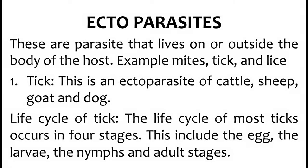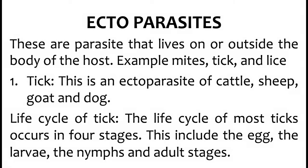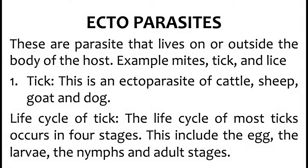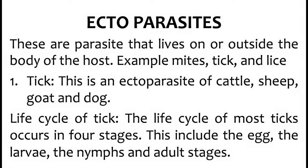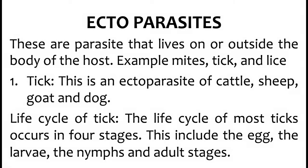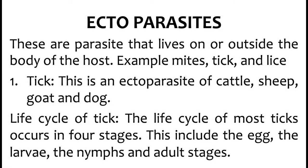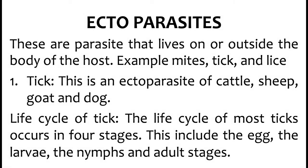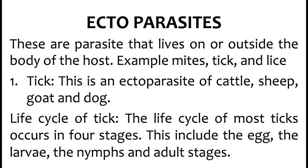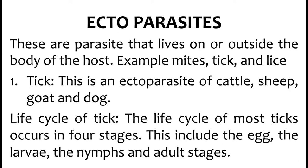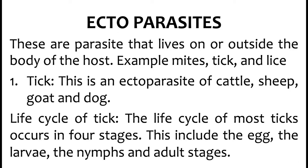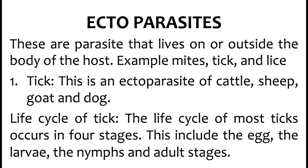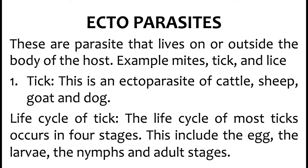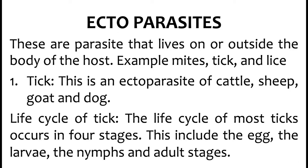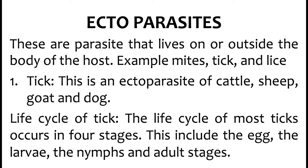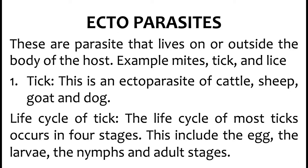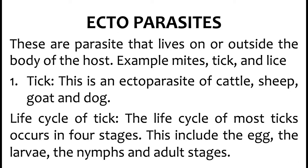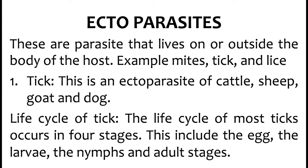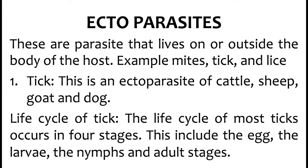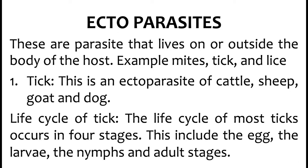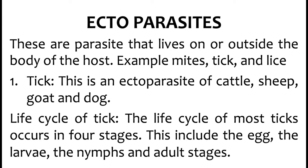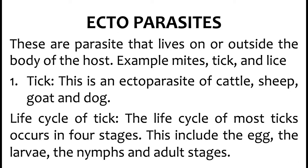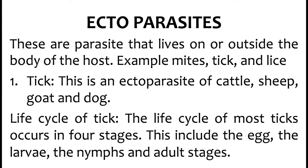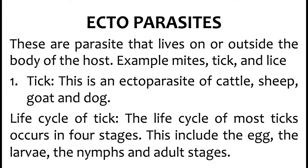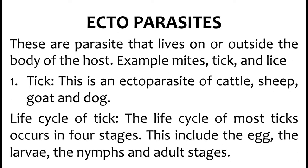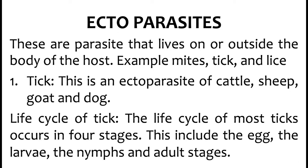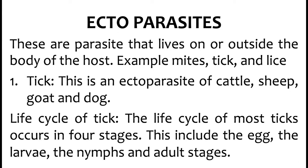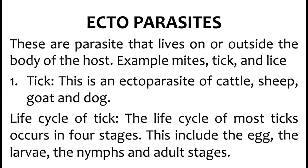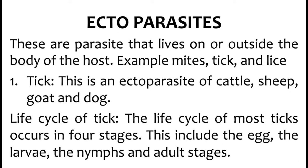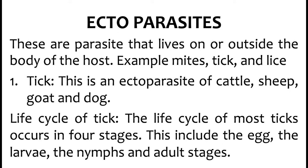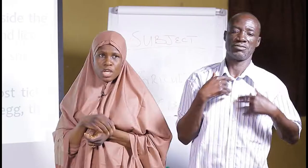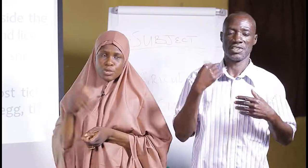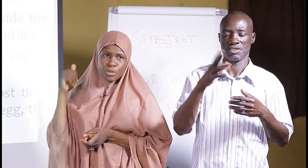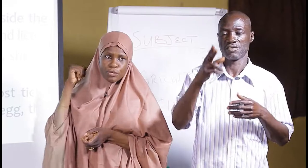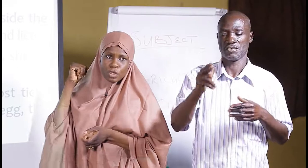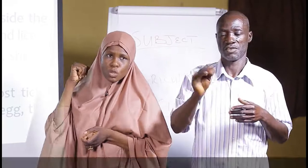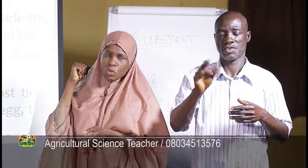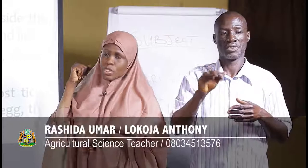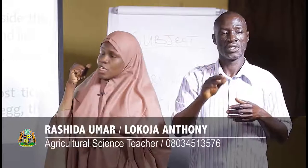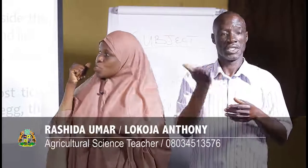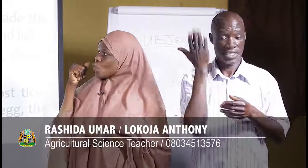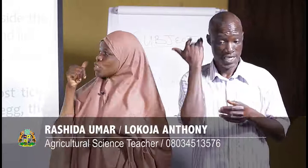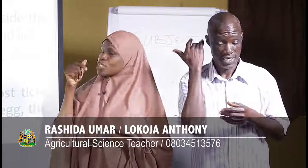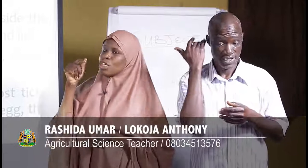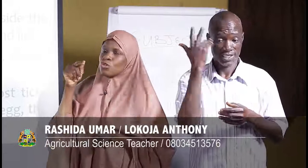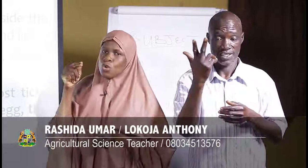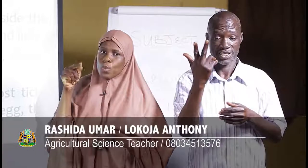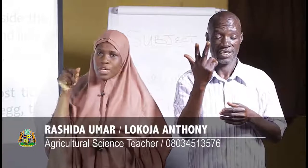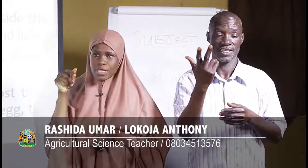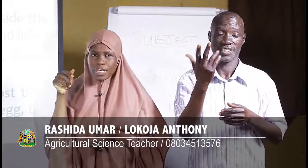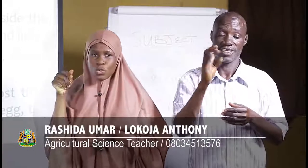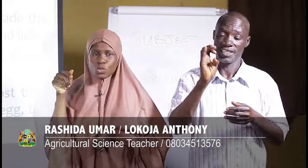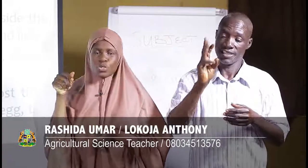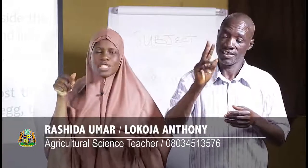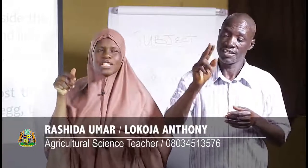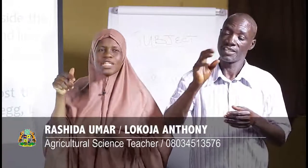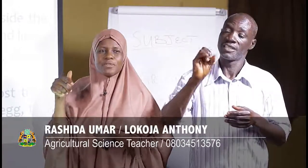the animal, they are the parasite that lives outside the body of the host. The previous one we say is what? Is